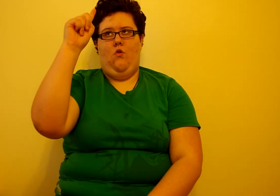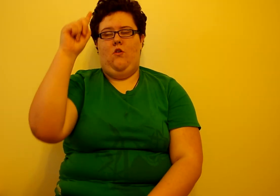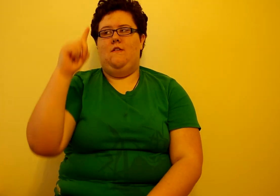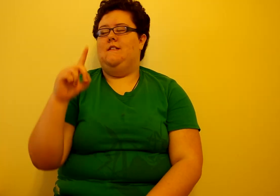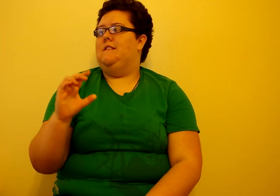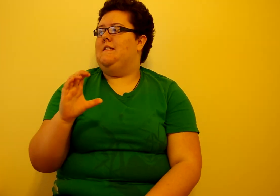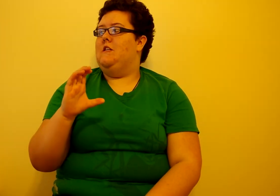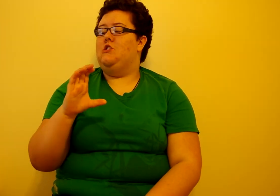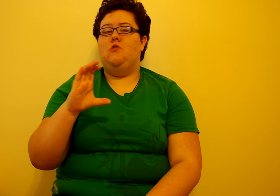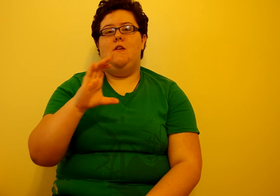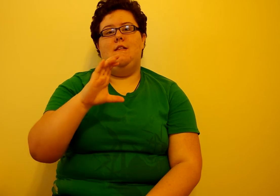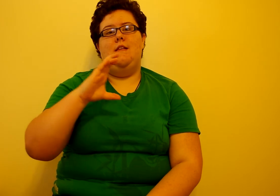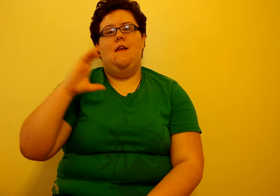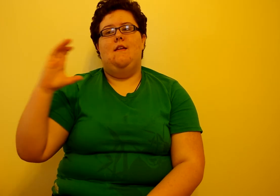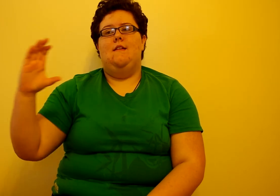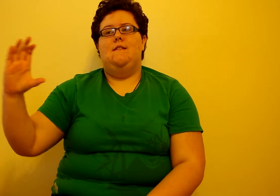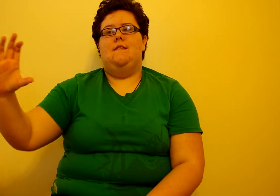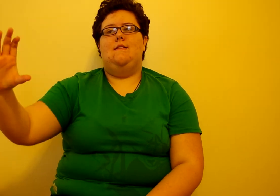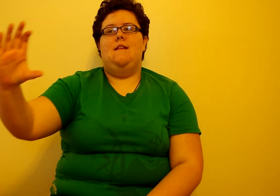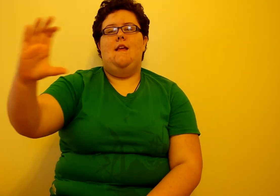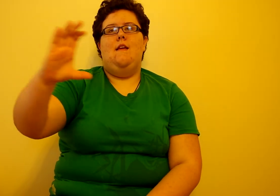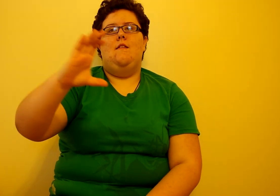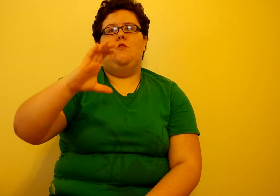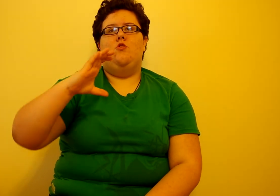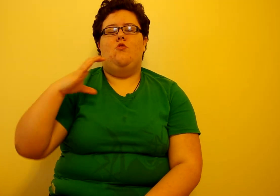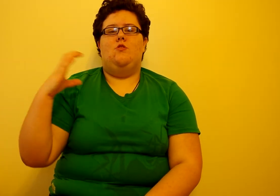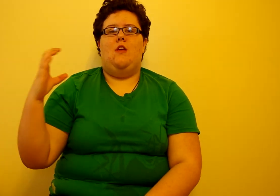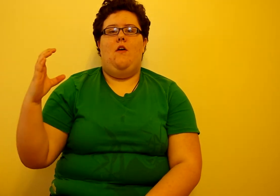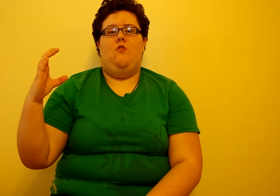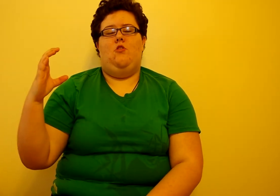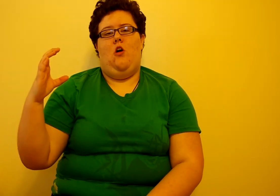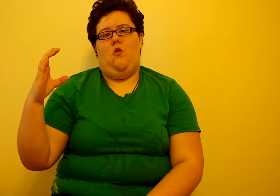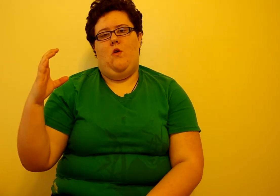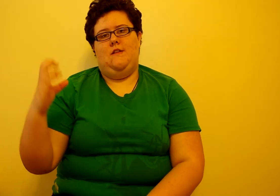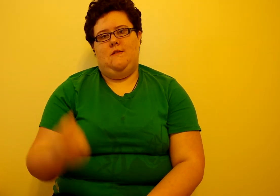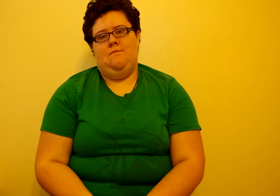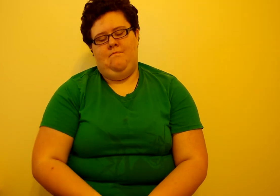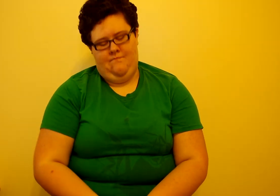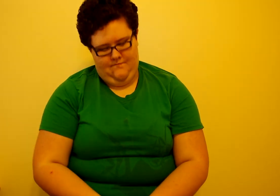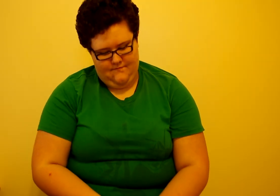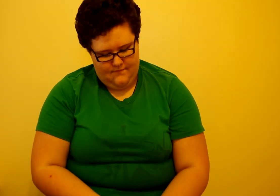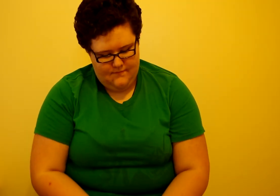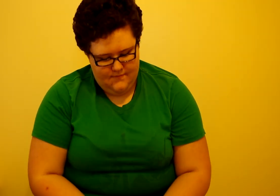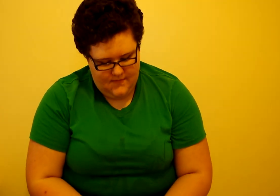for centuries. C circles counterclockwise.